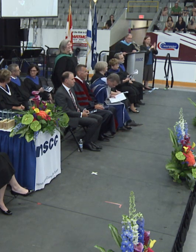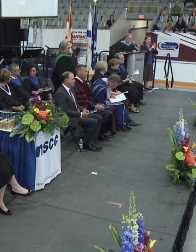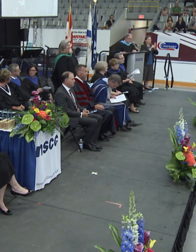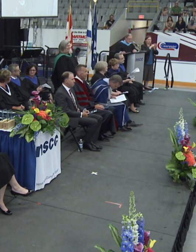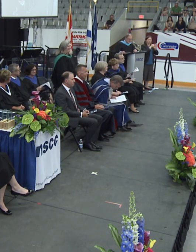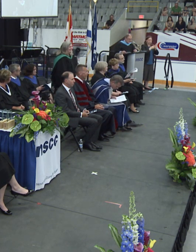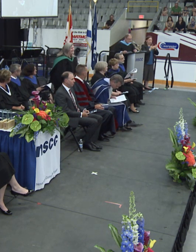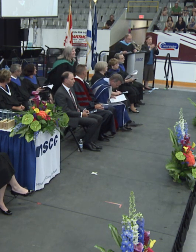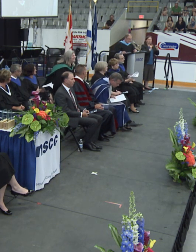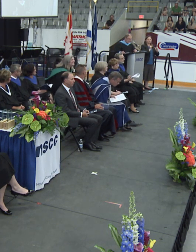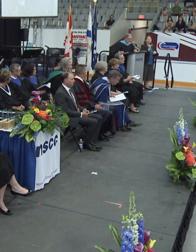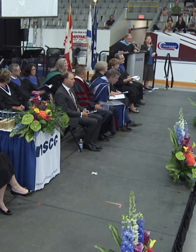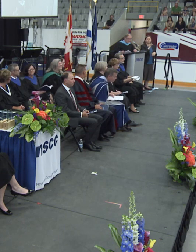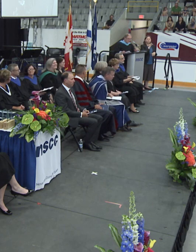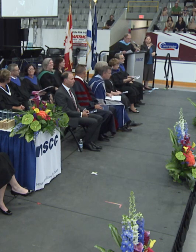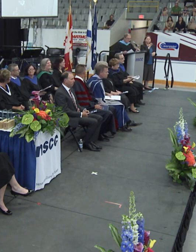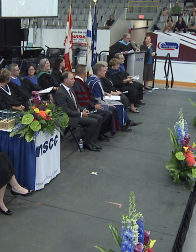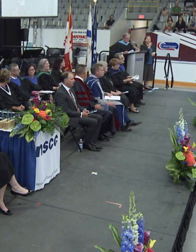Management Student Services.